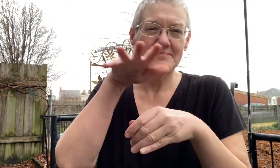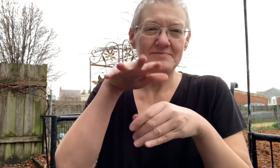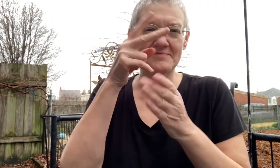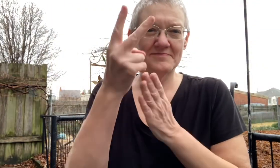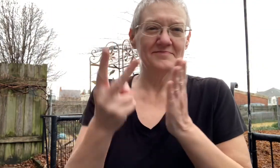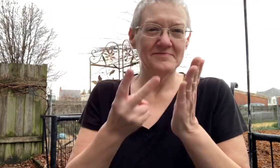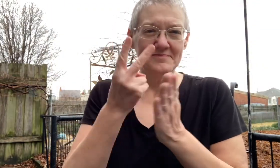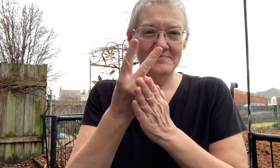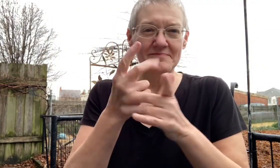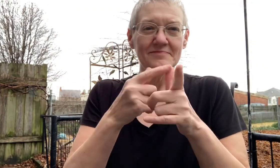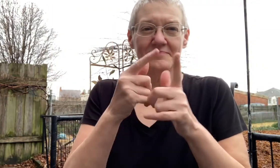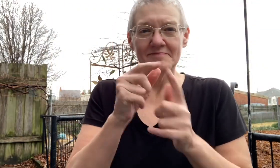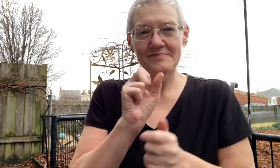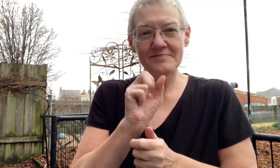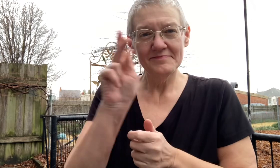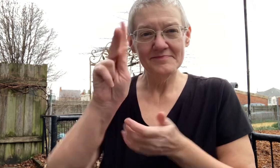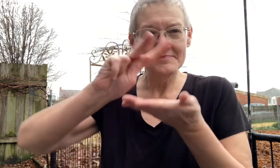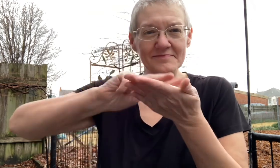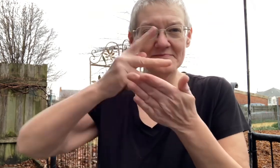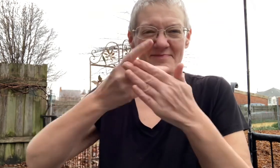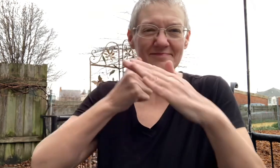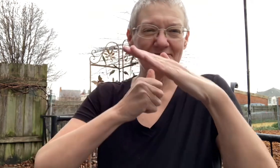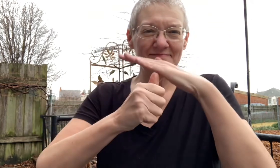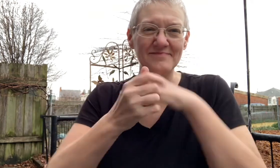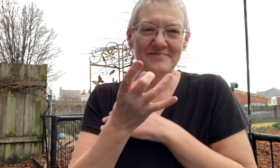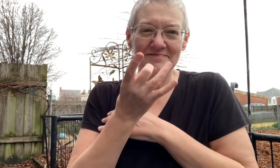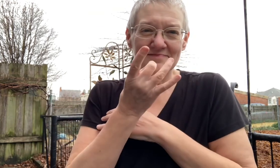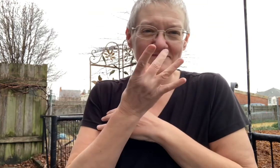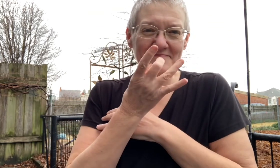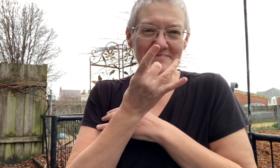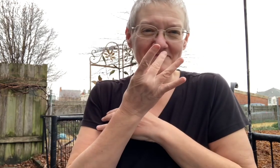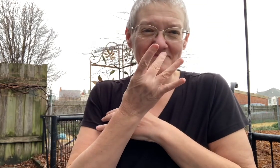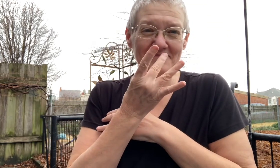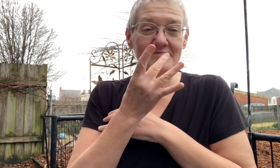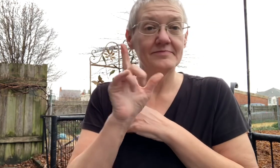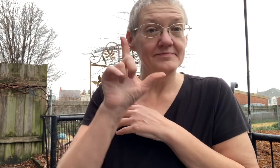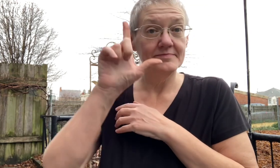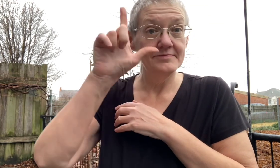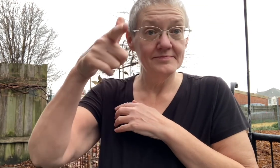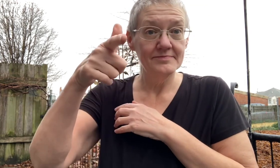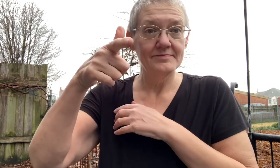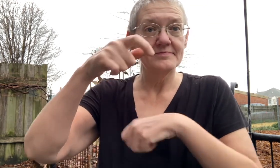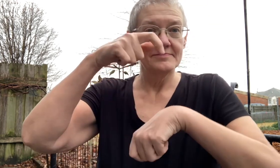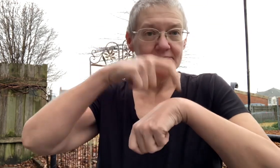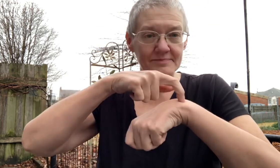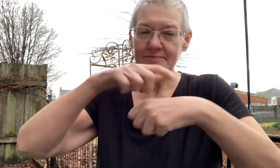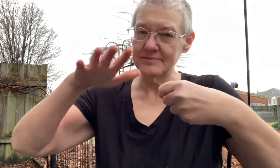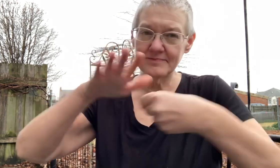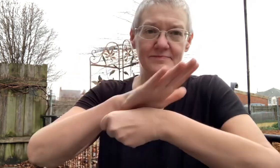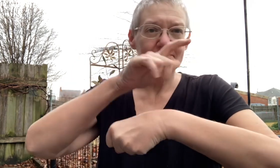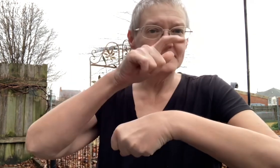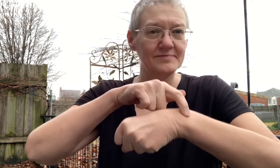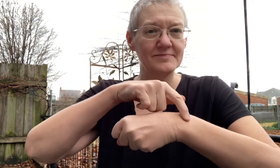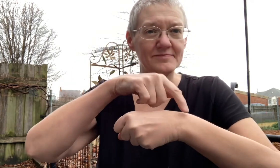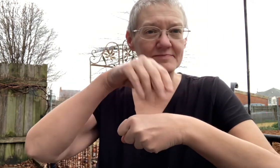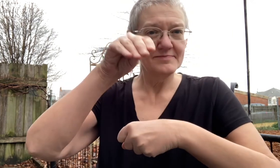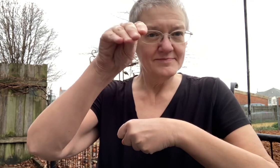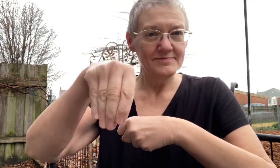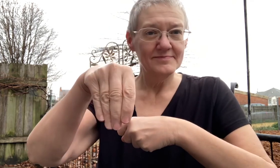Now today they're going to stay out for about 2 hours, then go back in the kitchen under the lights. Later, when it's time to put them out